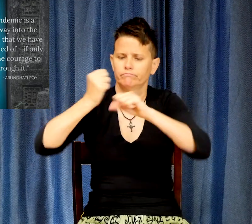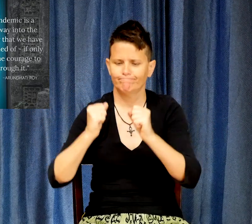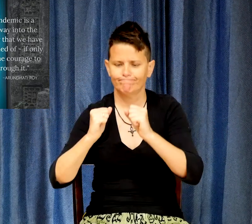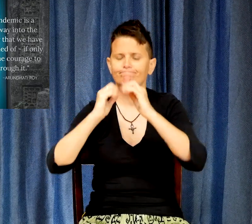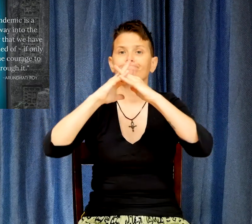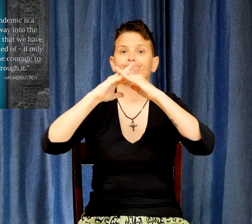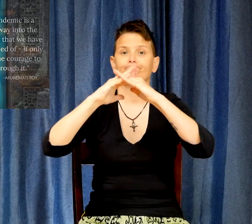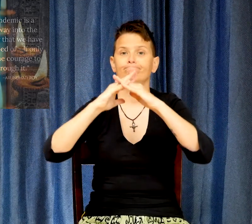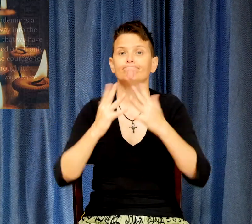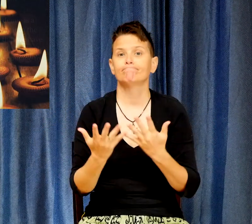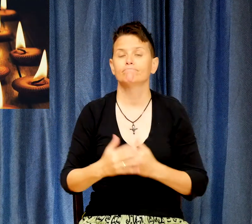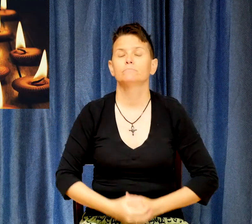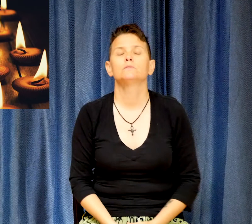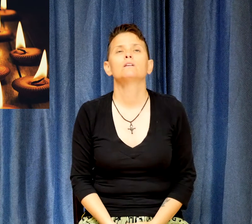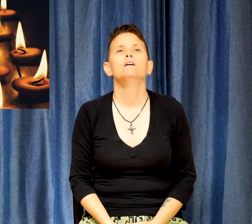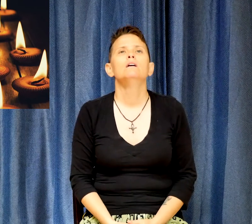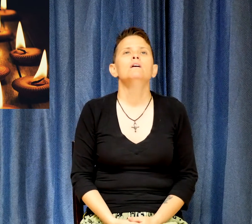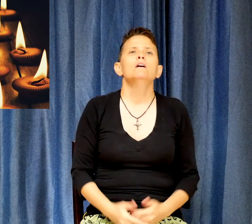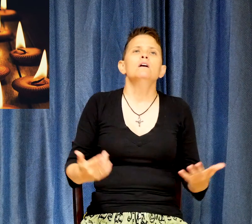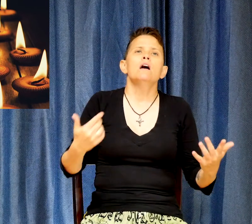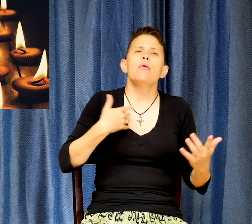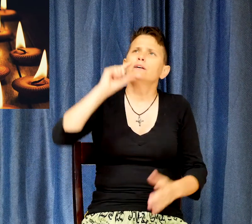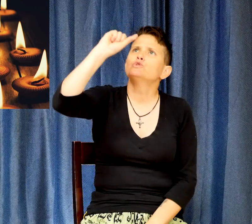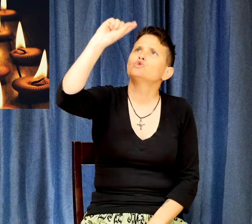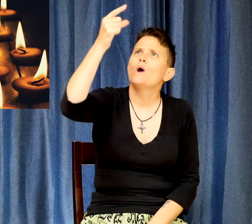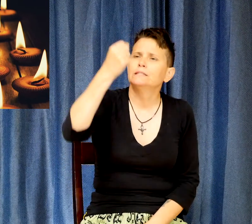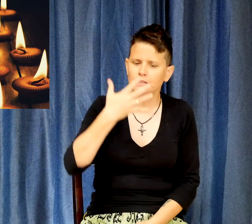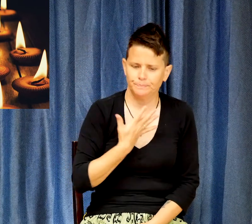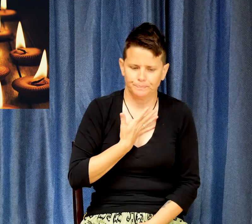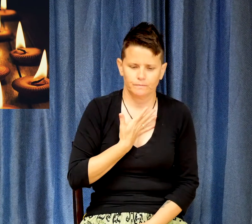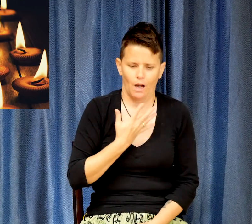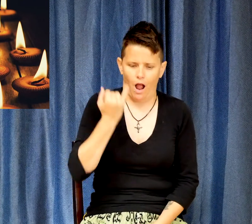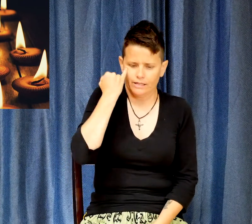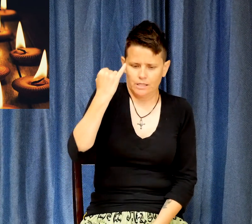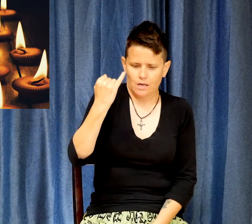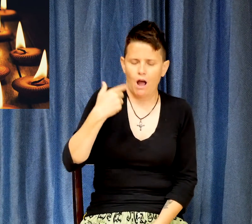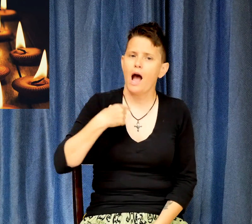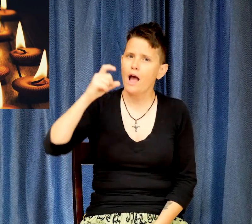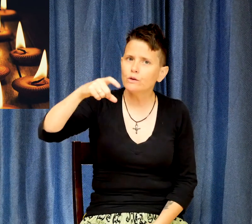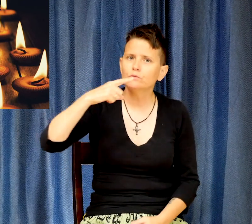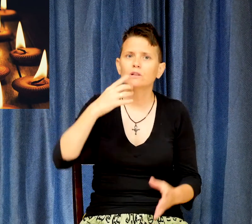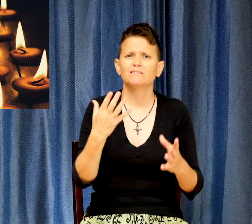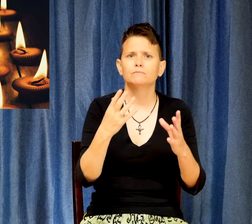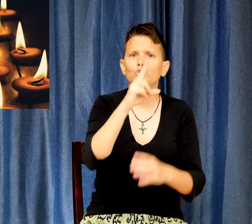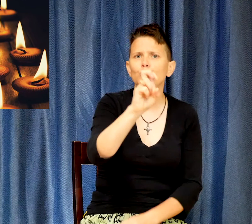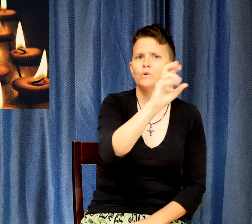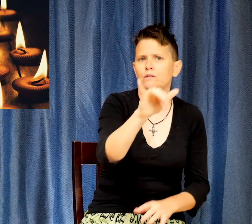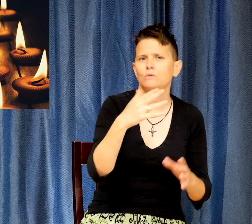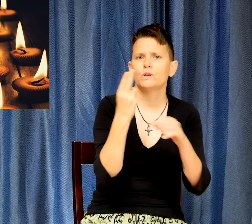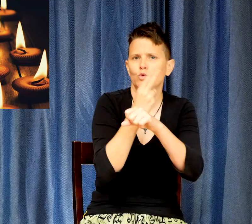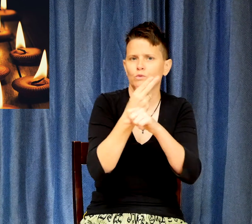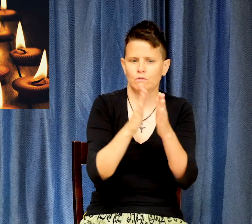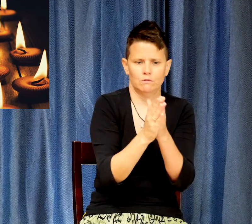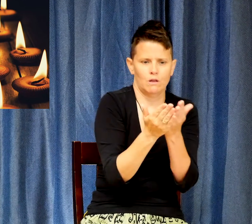As I really explored this idea of grace, I also, of course, had to turn to our sacred text in Unity, which is A Course